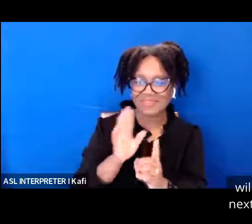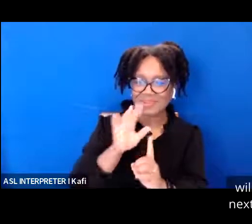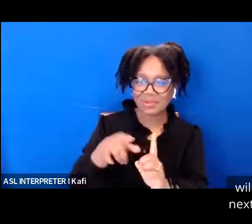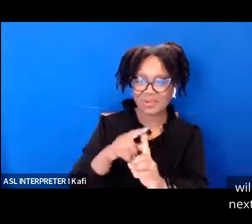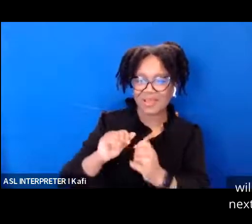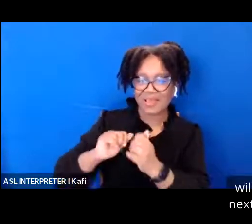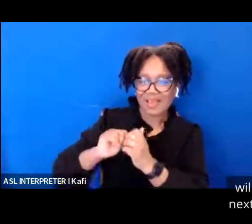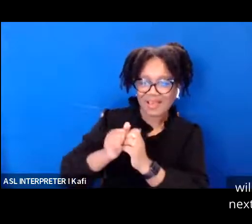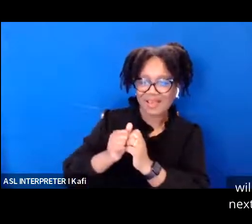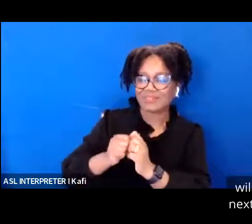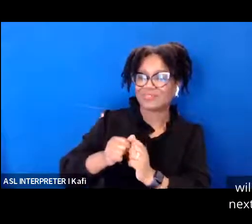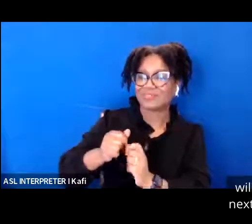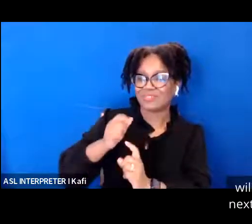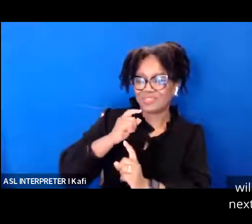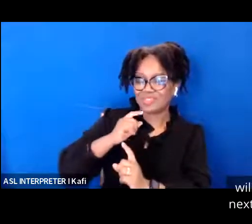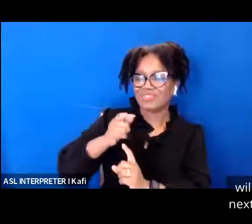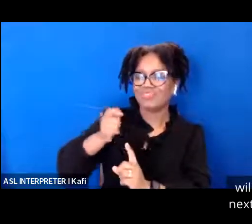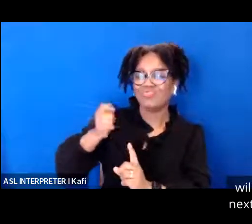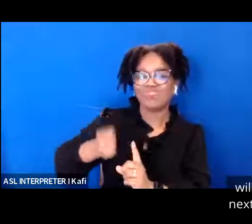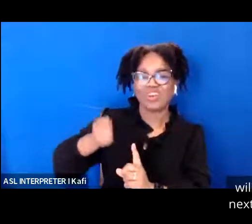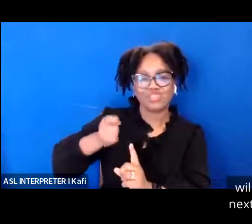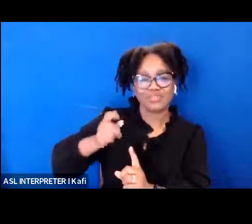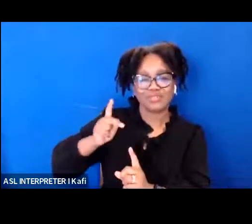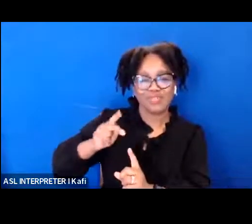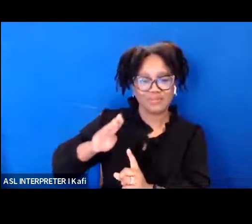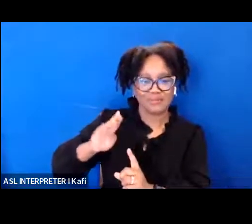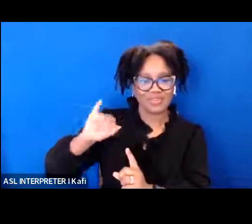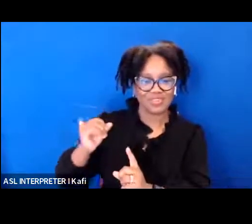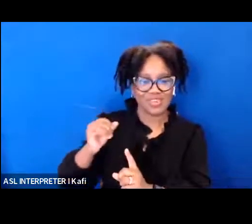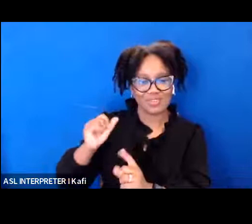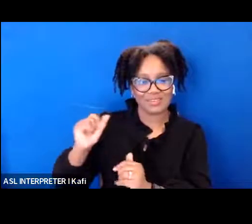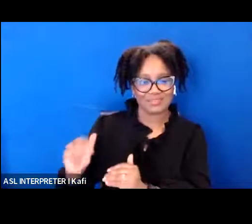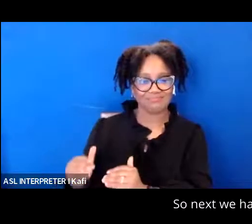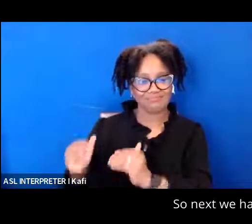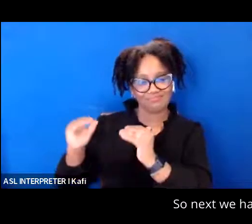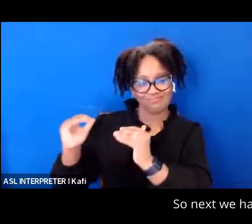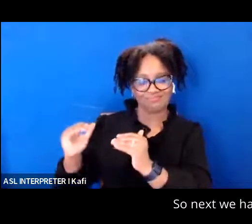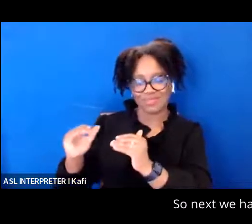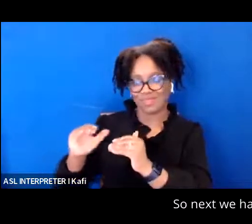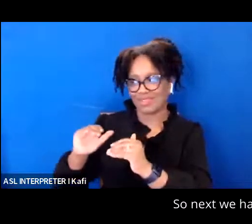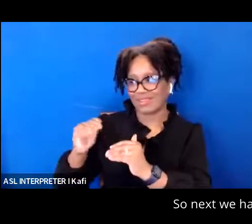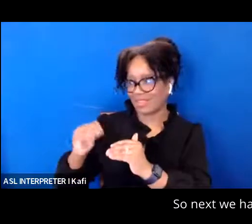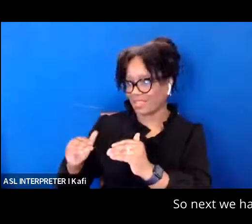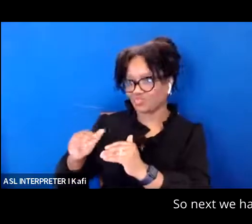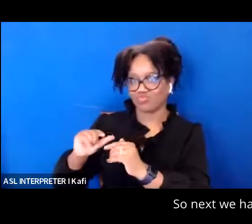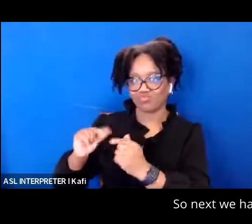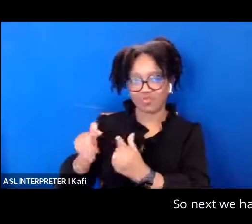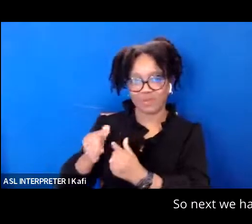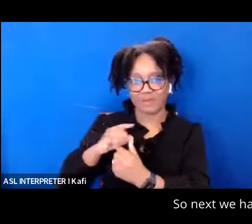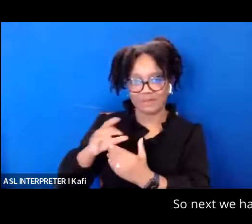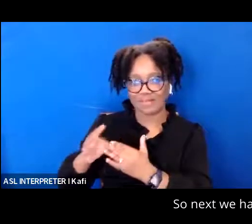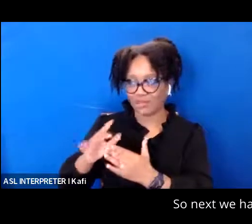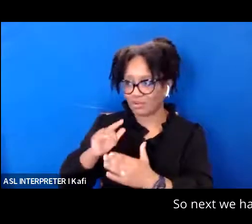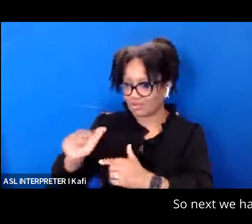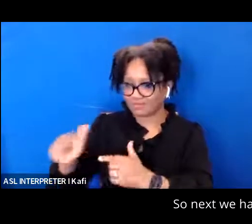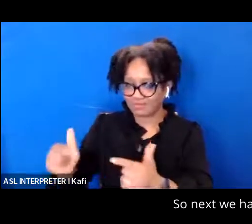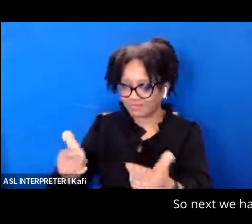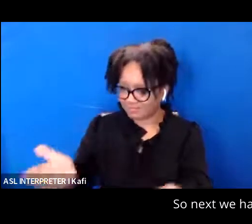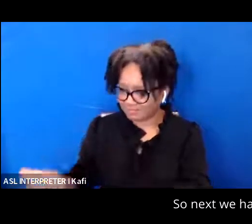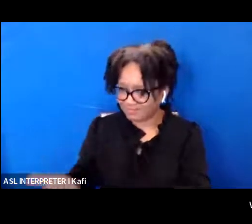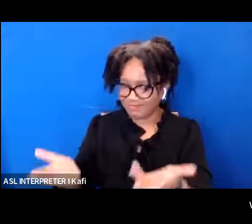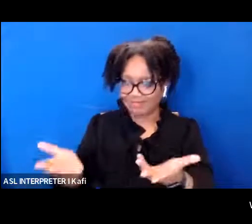will inspire and uplift the next generation of leaders so thank you so next we have coming up rasheera